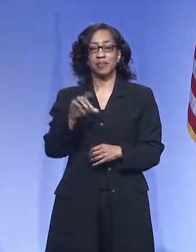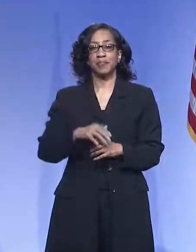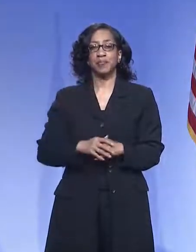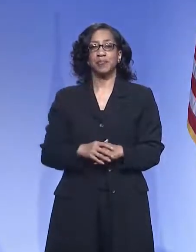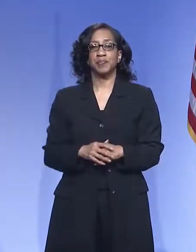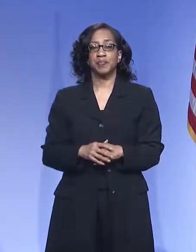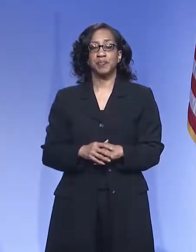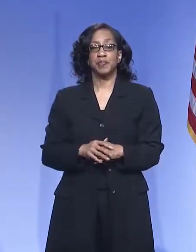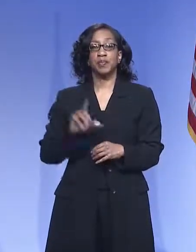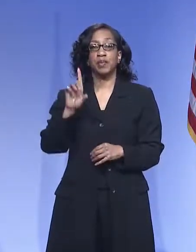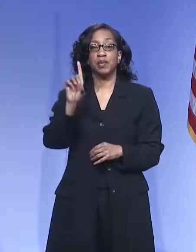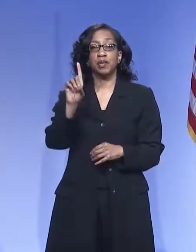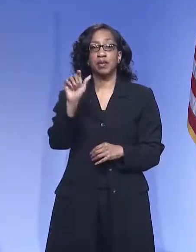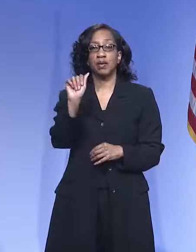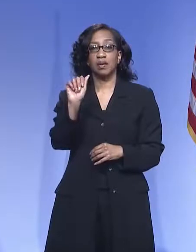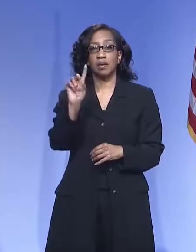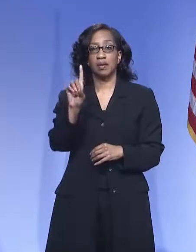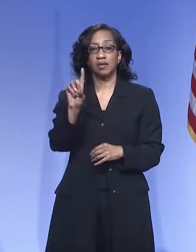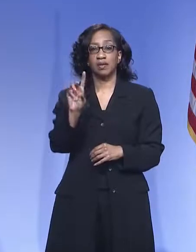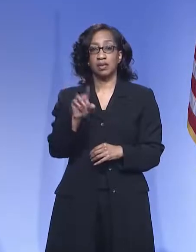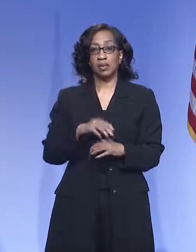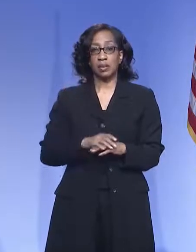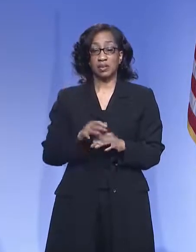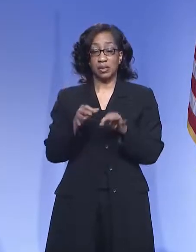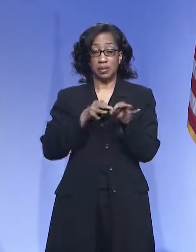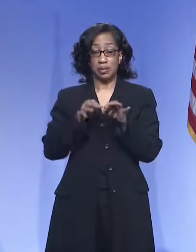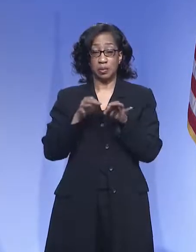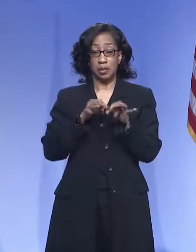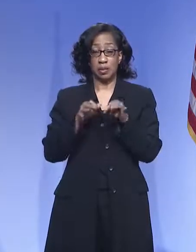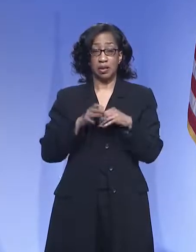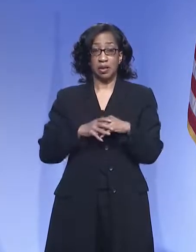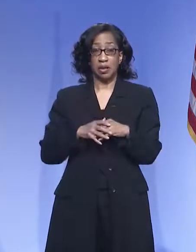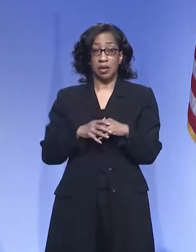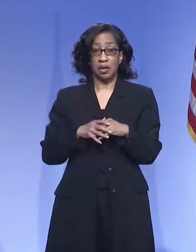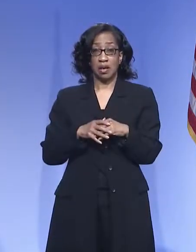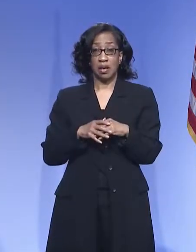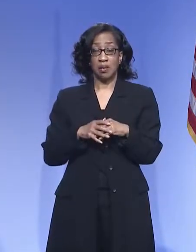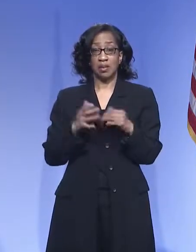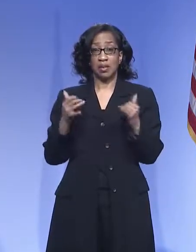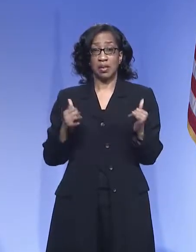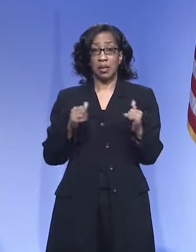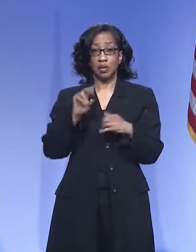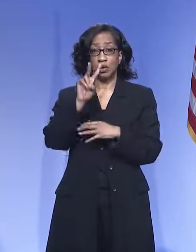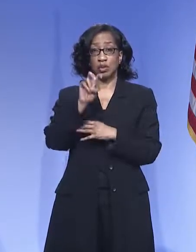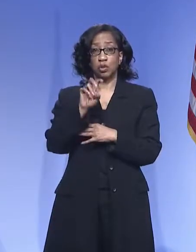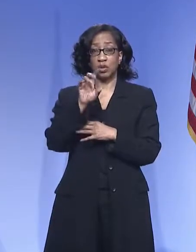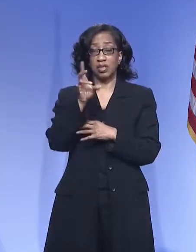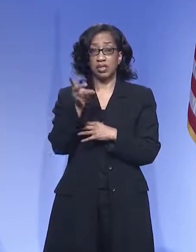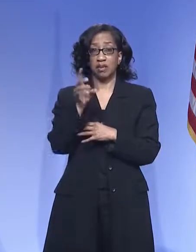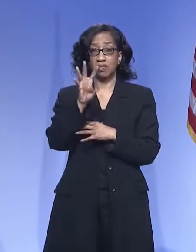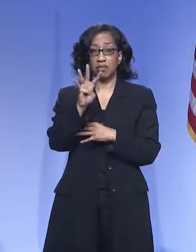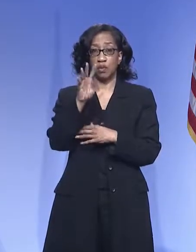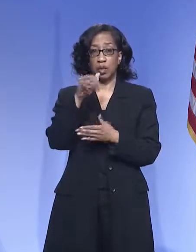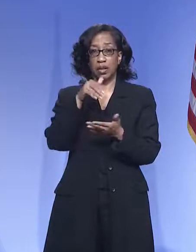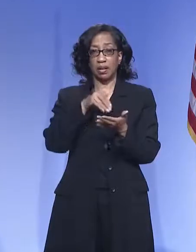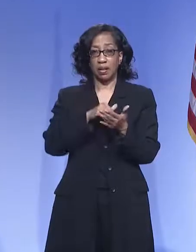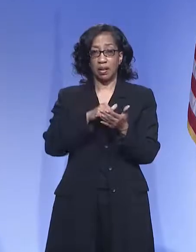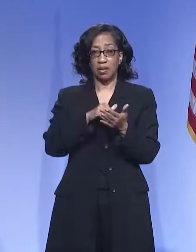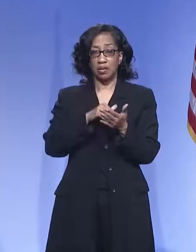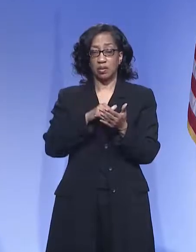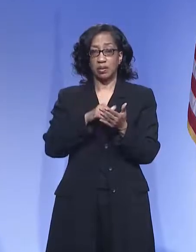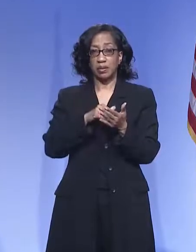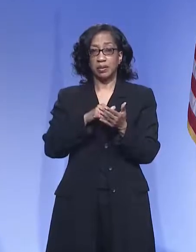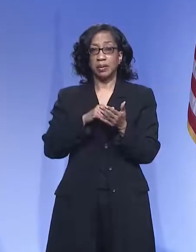As David mentioned, the tennis system today, I just checked on the way over, is up to 274,000 people, or